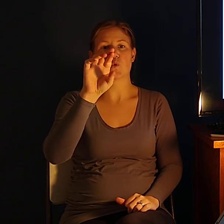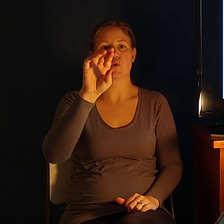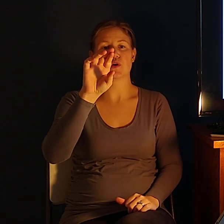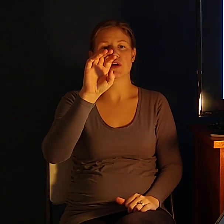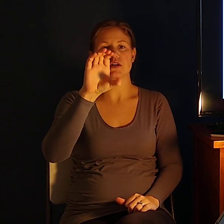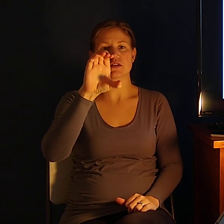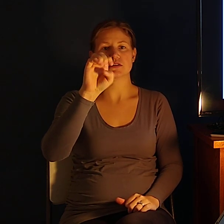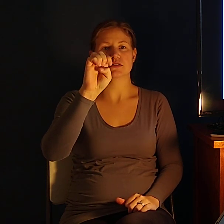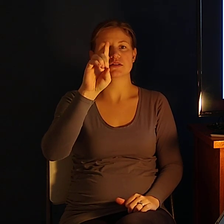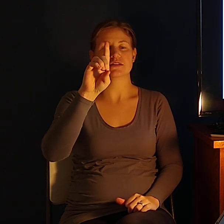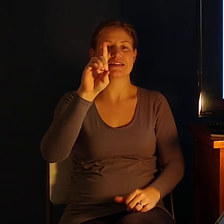architecture.